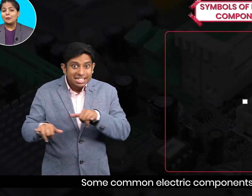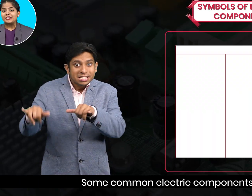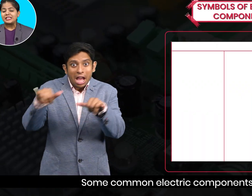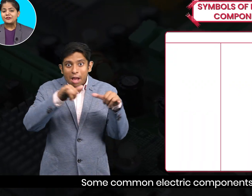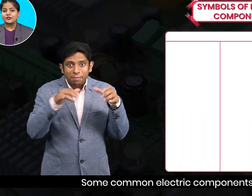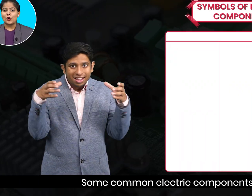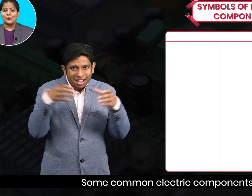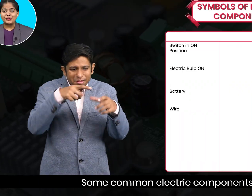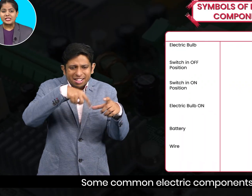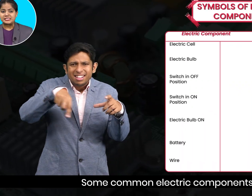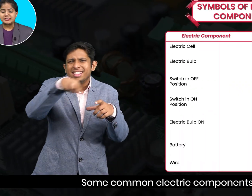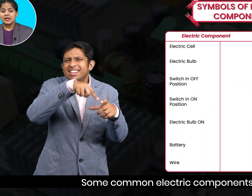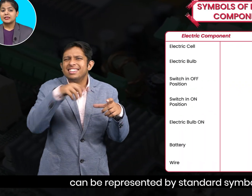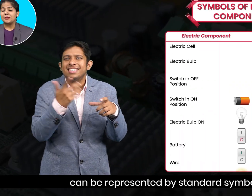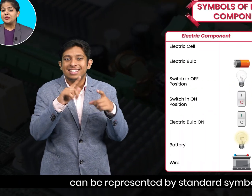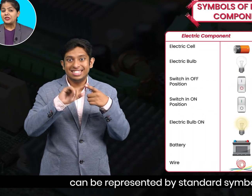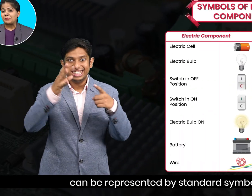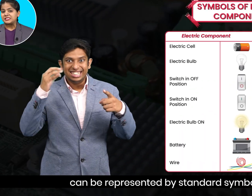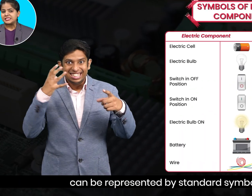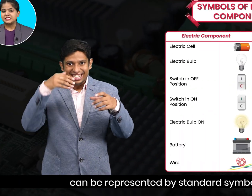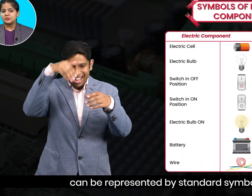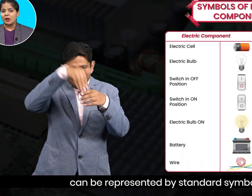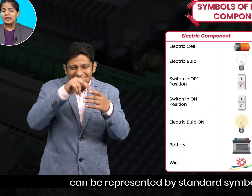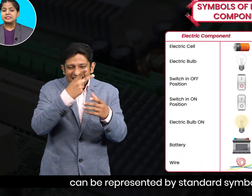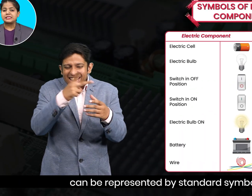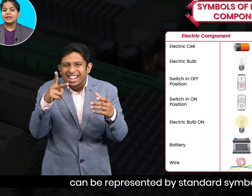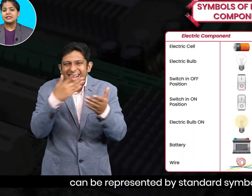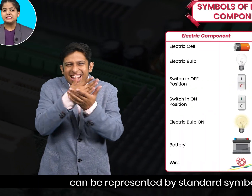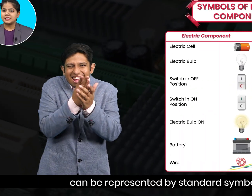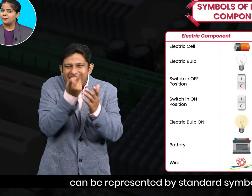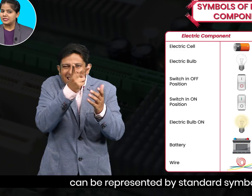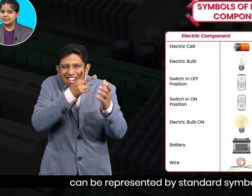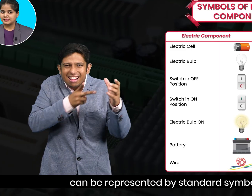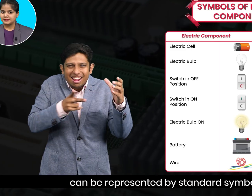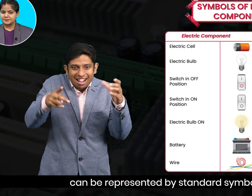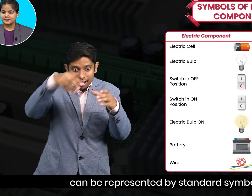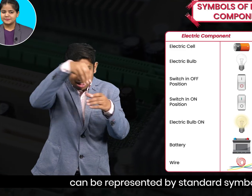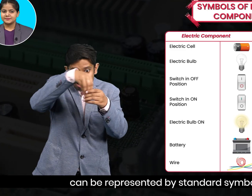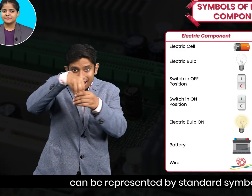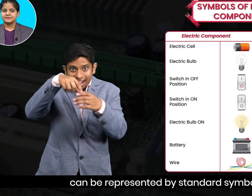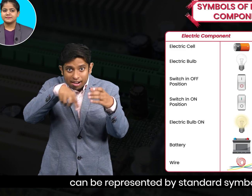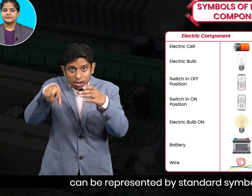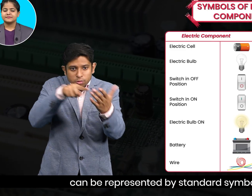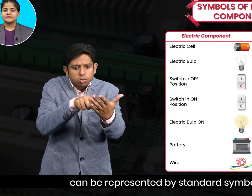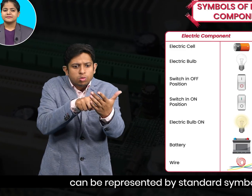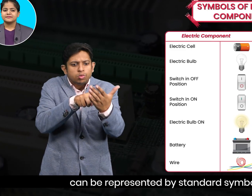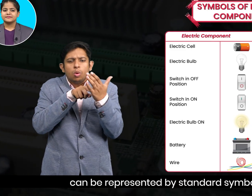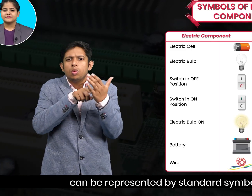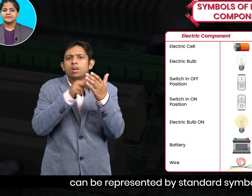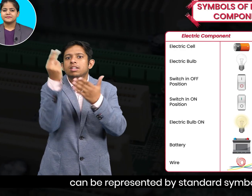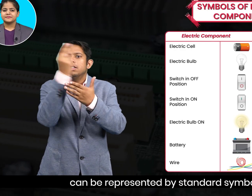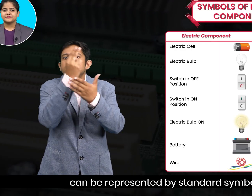Some common electric components can be represented by standard symbols.